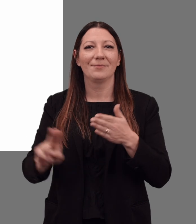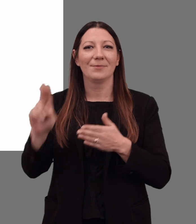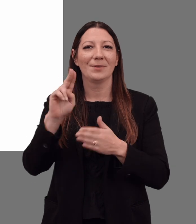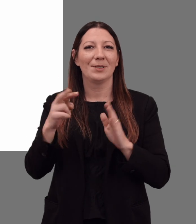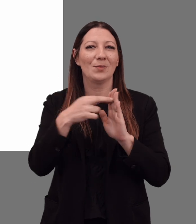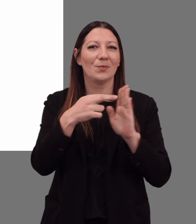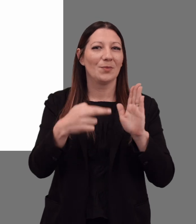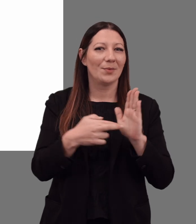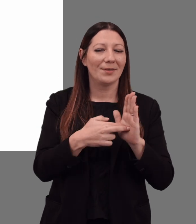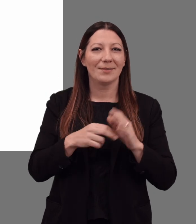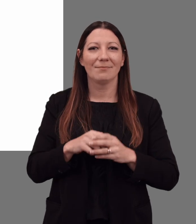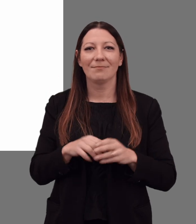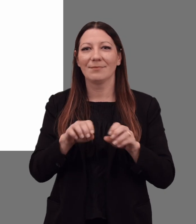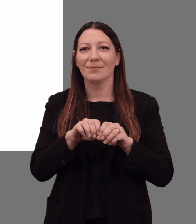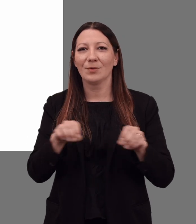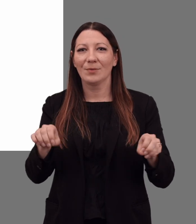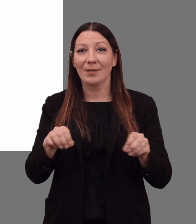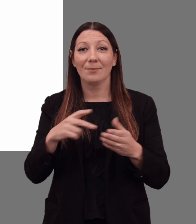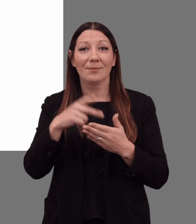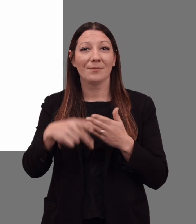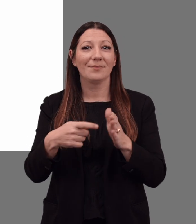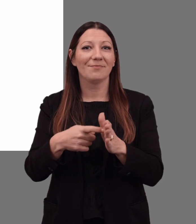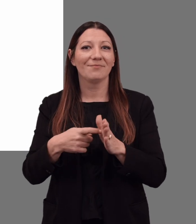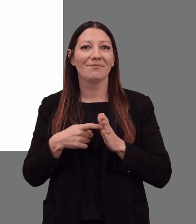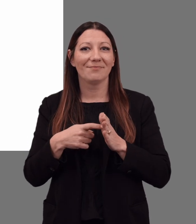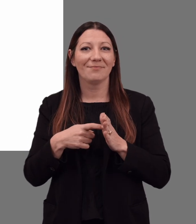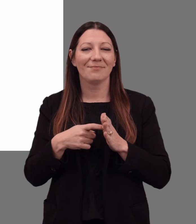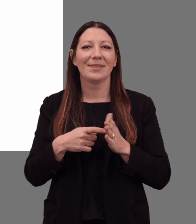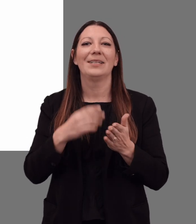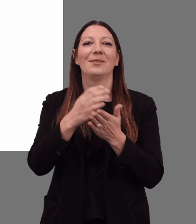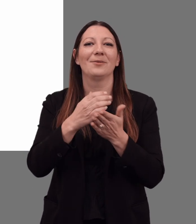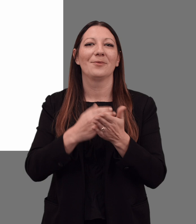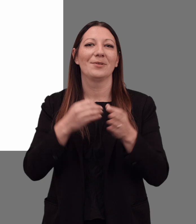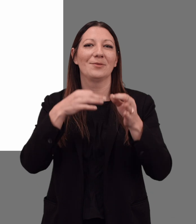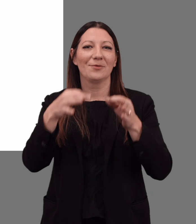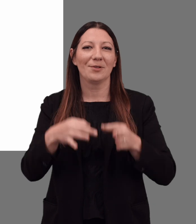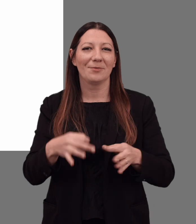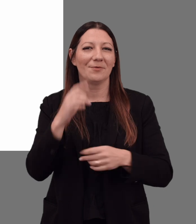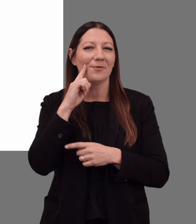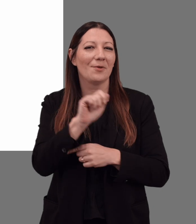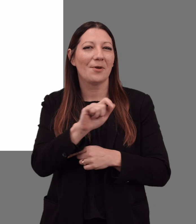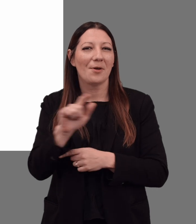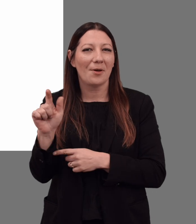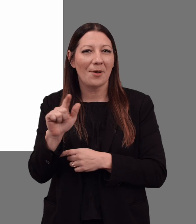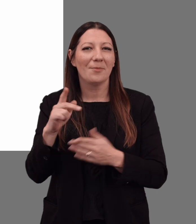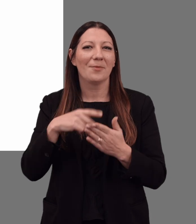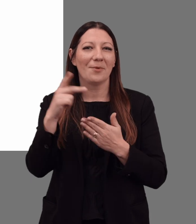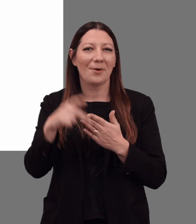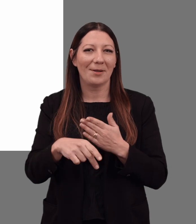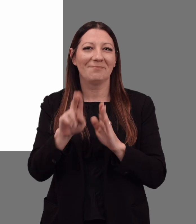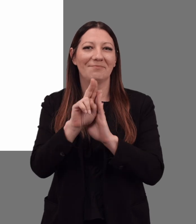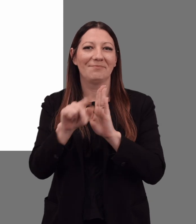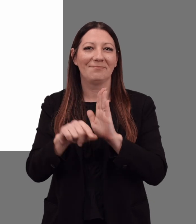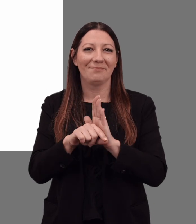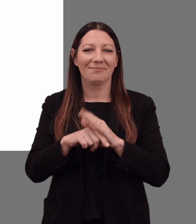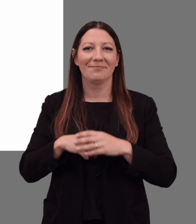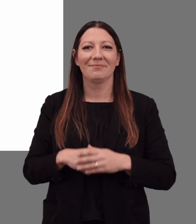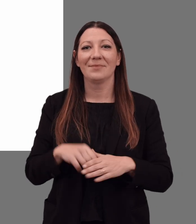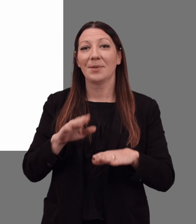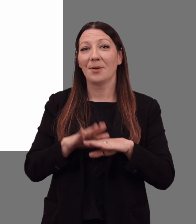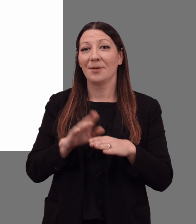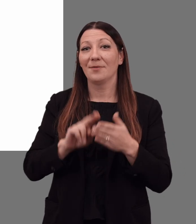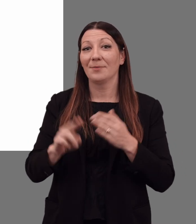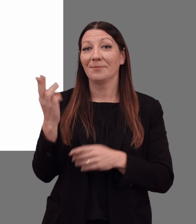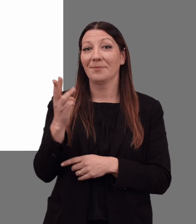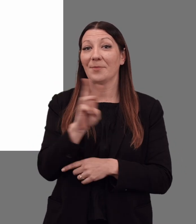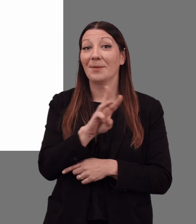regulations, degree and program requirements, and course descriptions for all undergraduate programs. It is available on the university website in